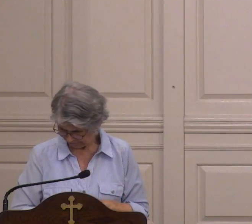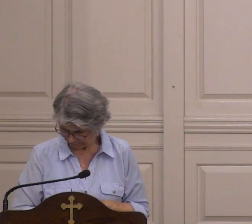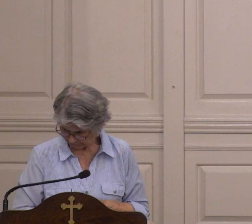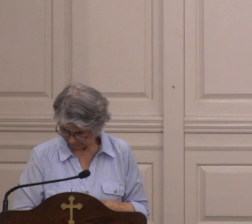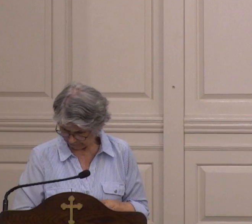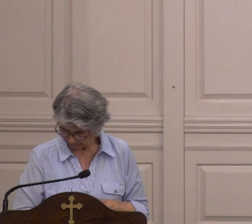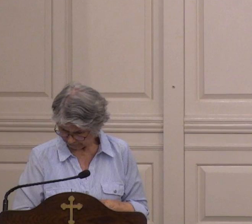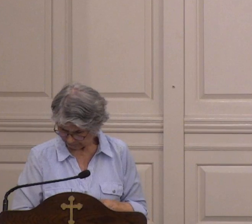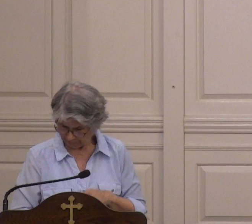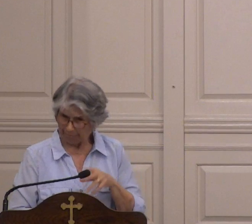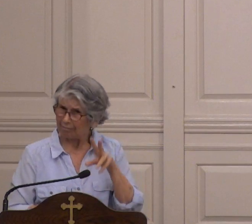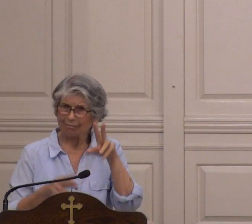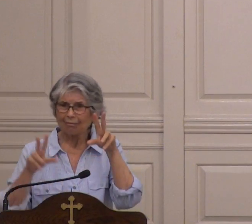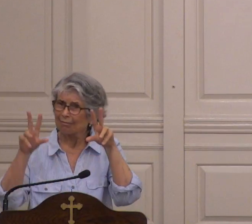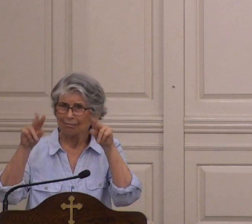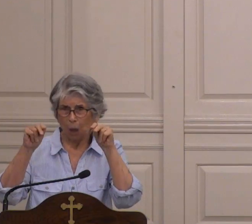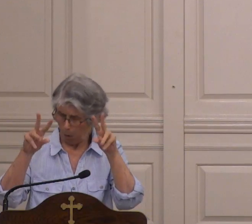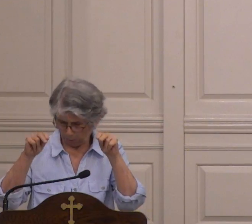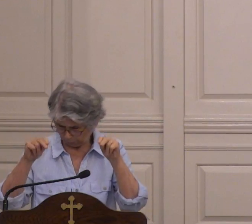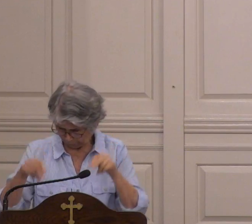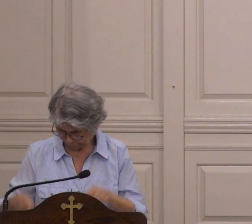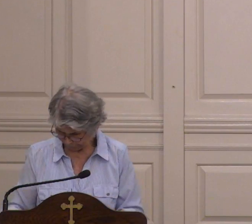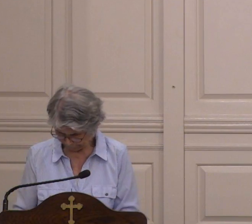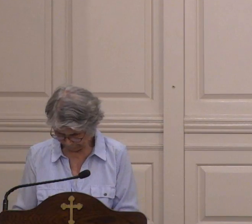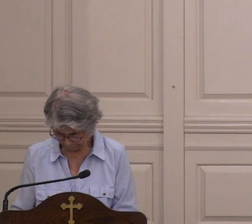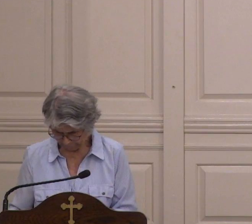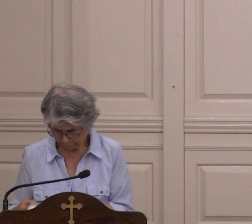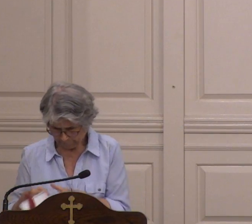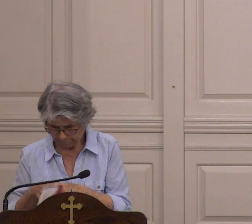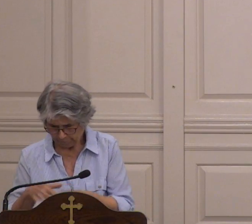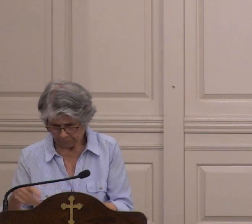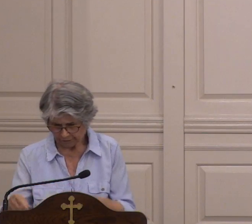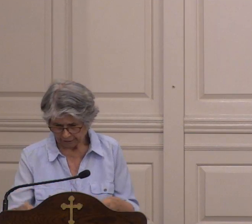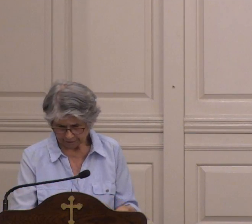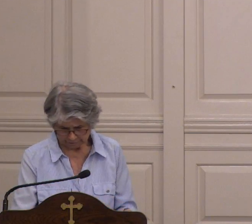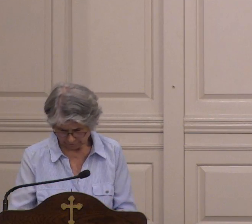no message be further addressed to them.